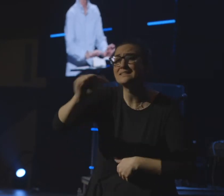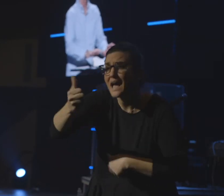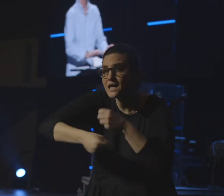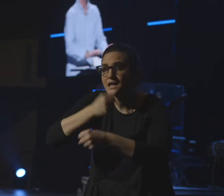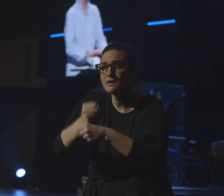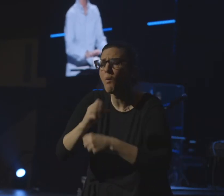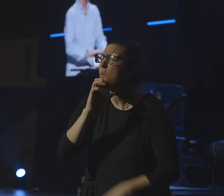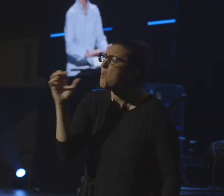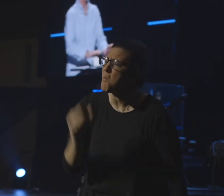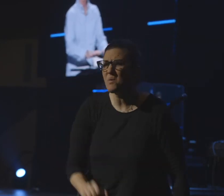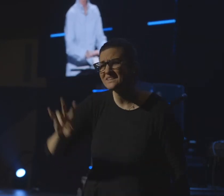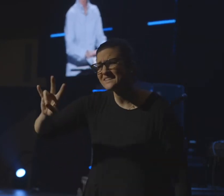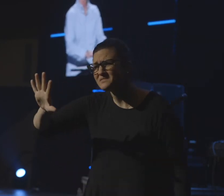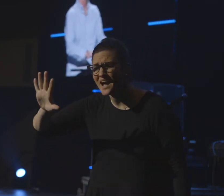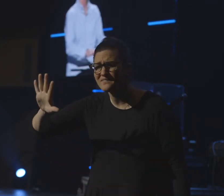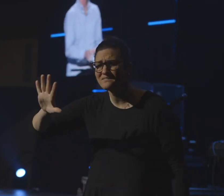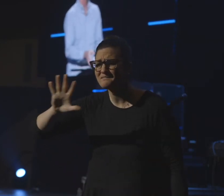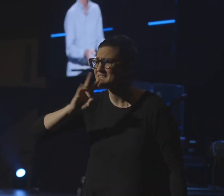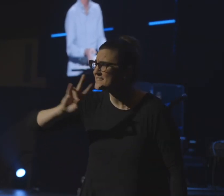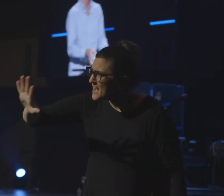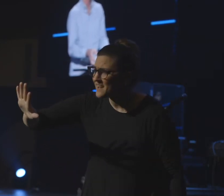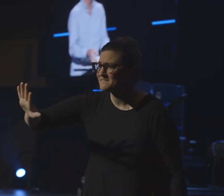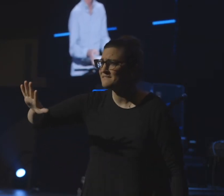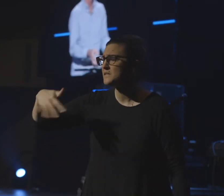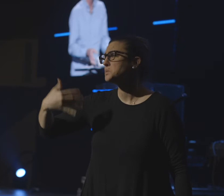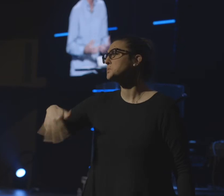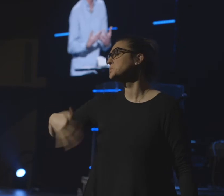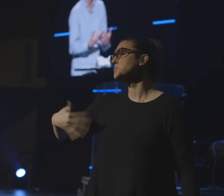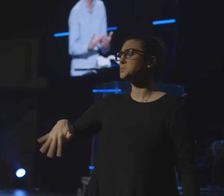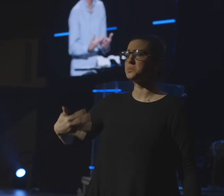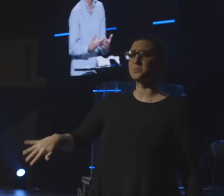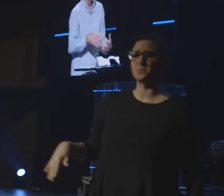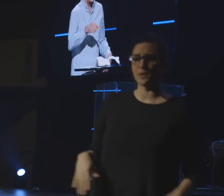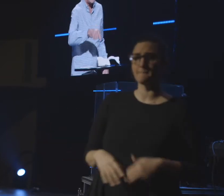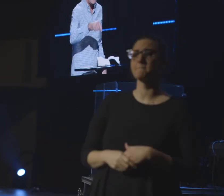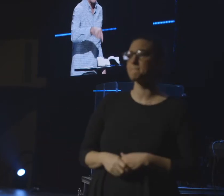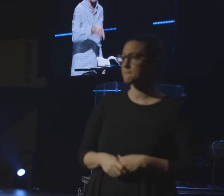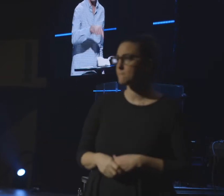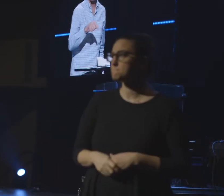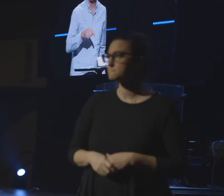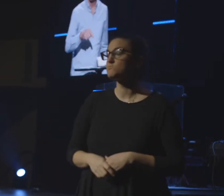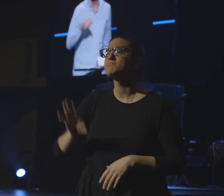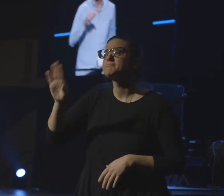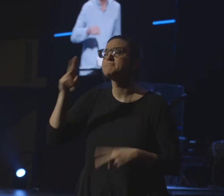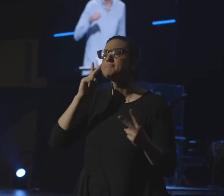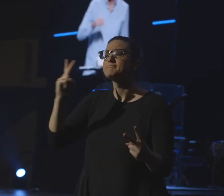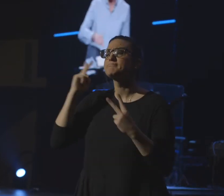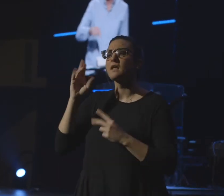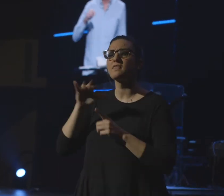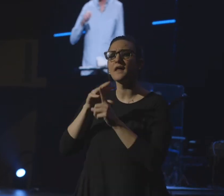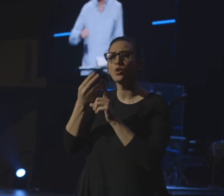to do some background when you read the Bible. Right? It's written in history to help us understand the message. In this culture, to be